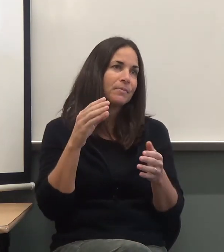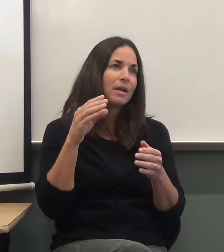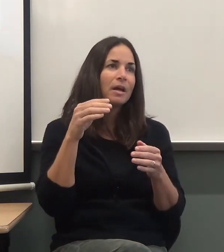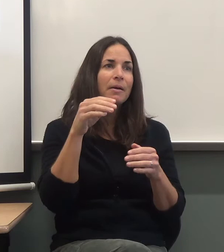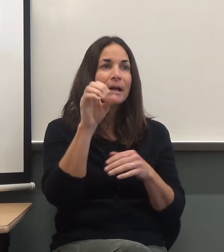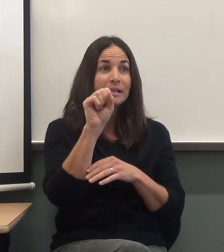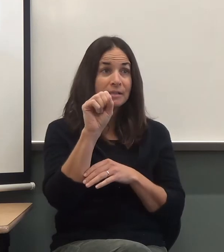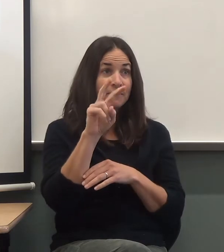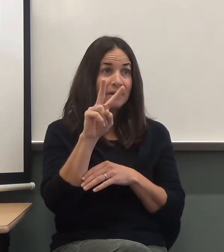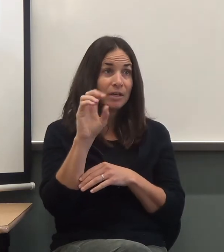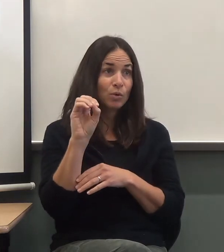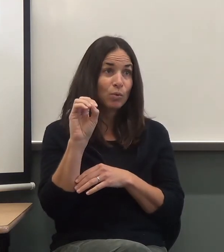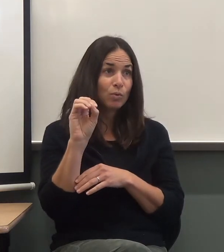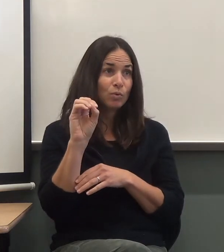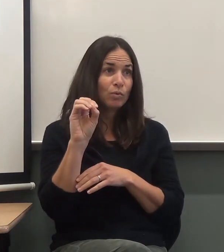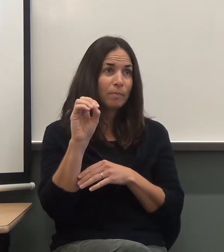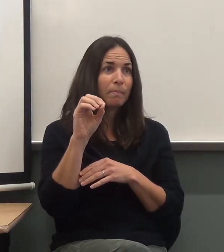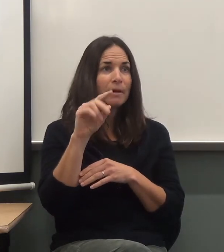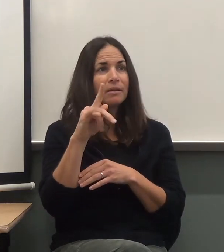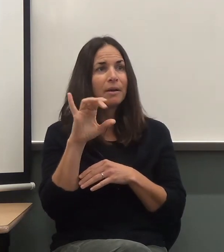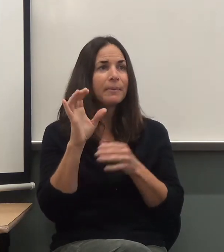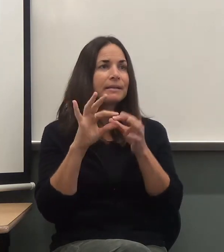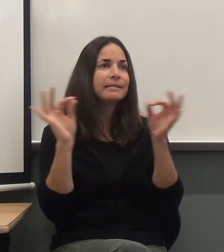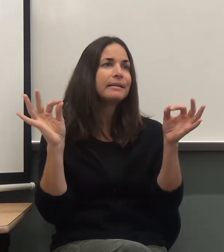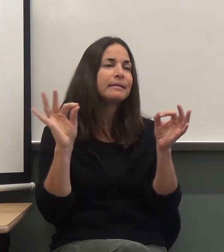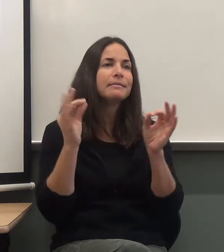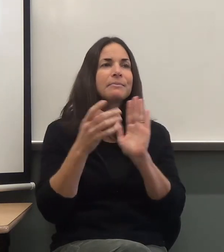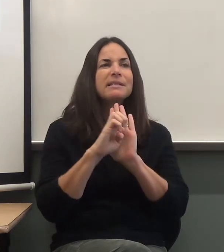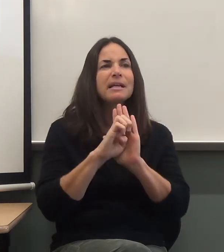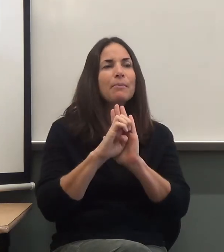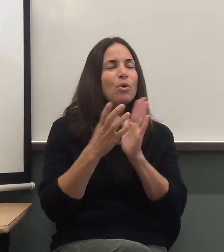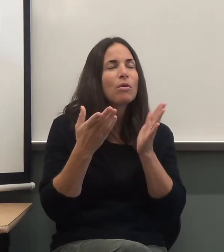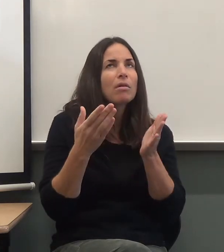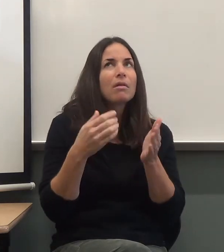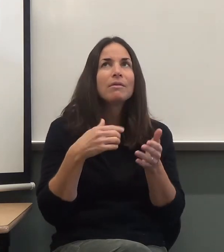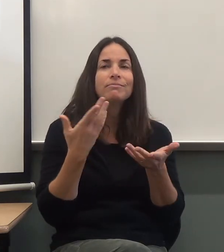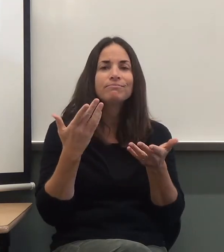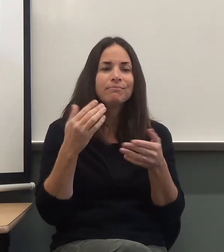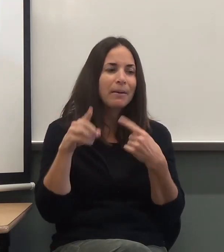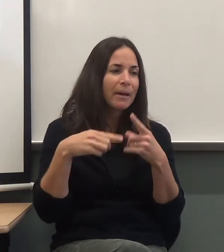SVO, and my subject happens to be about rain.